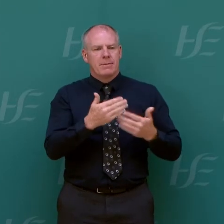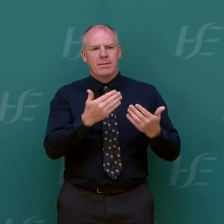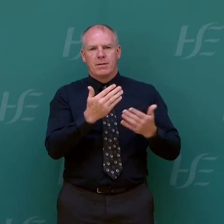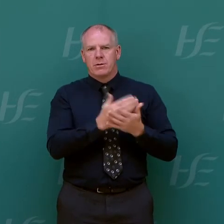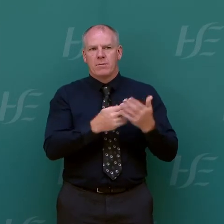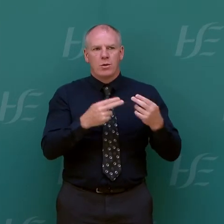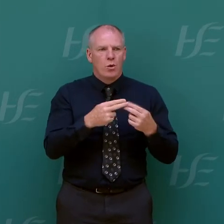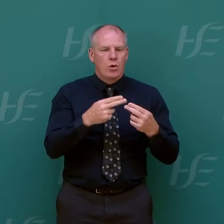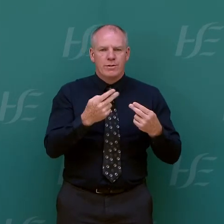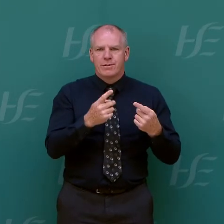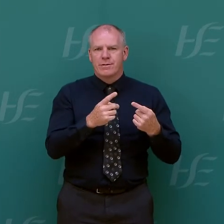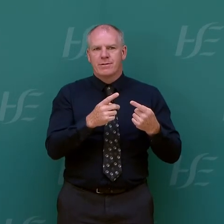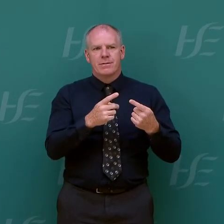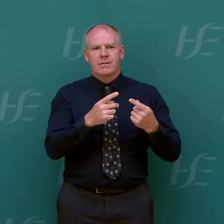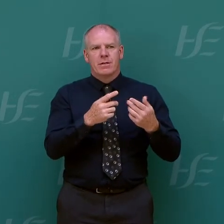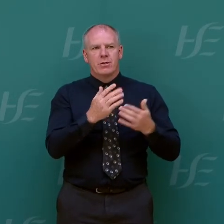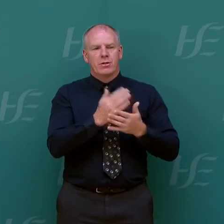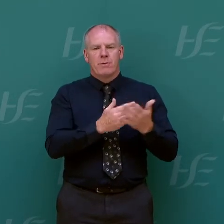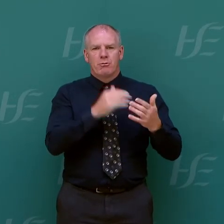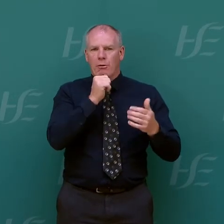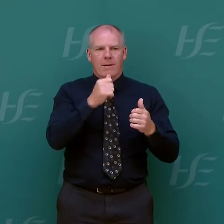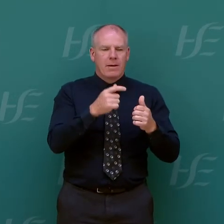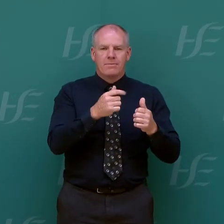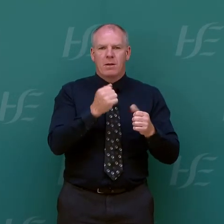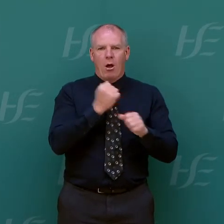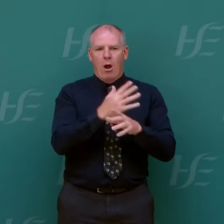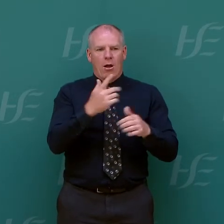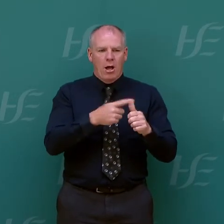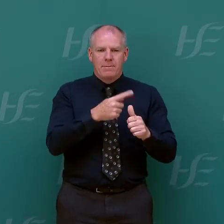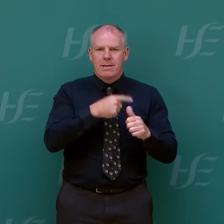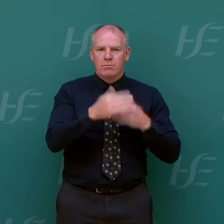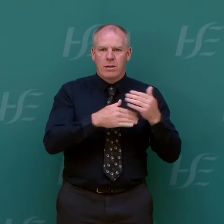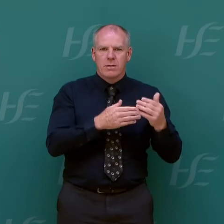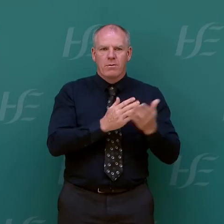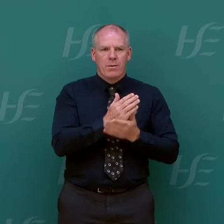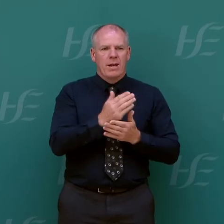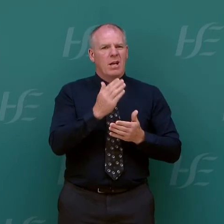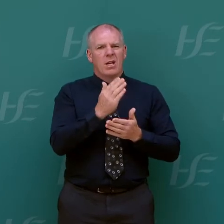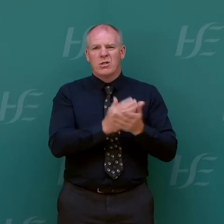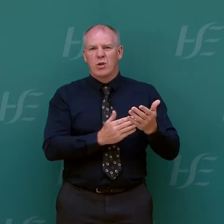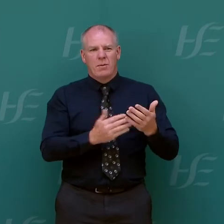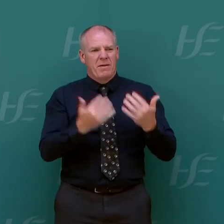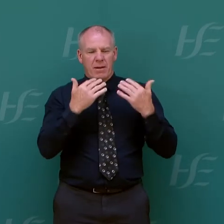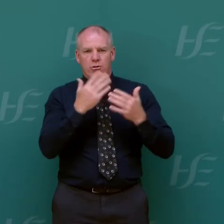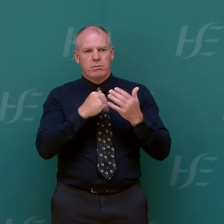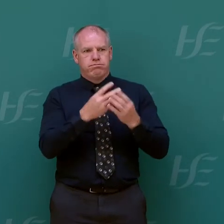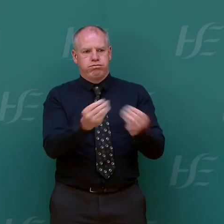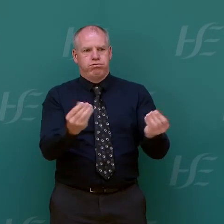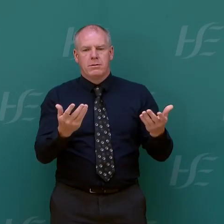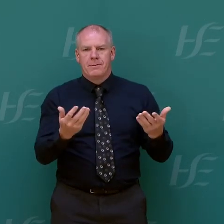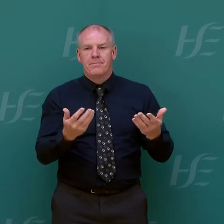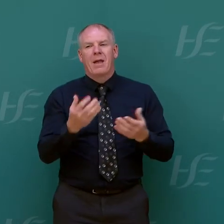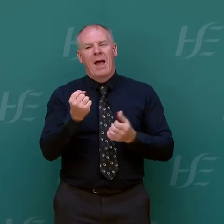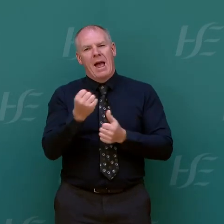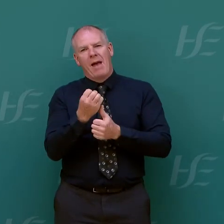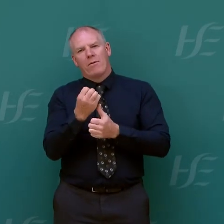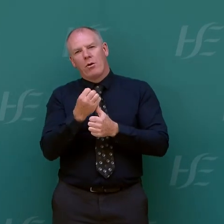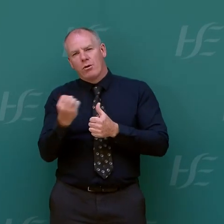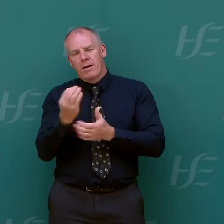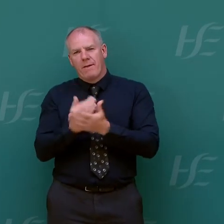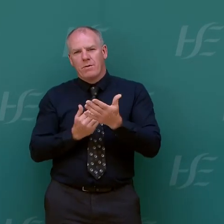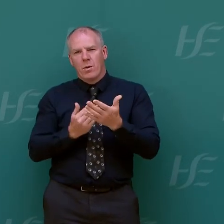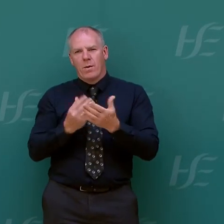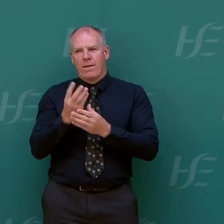some not automated processes we're working through, and some outliers can just fall off. There are a couple of others I just would say that